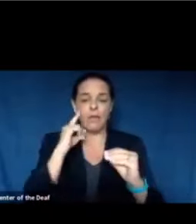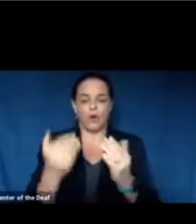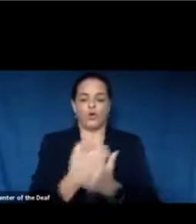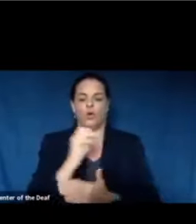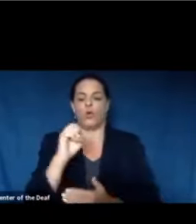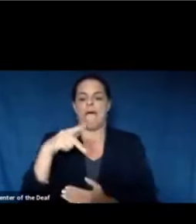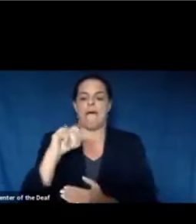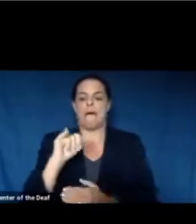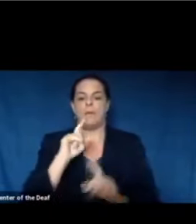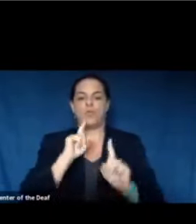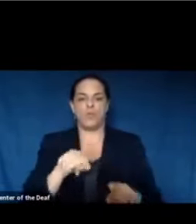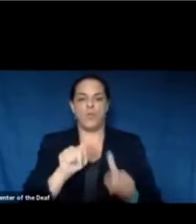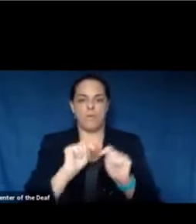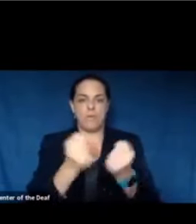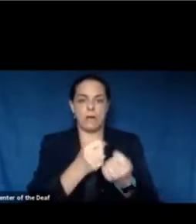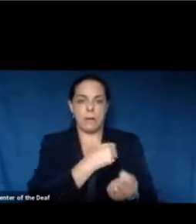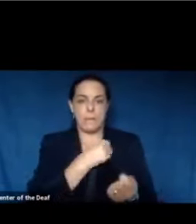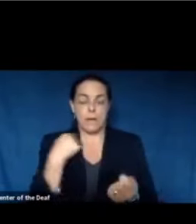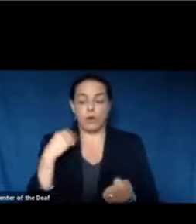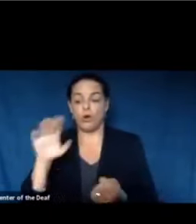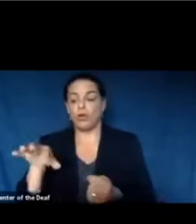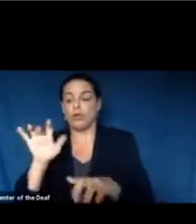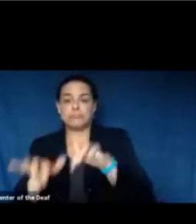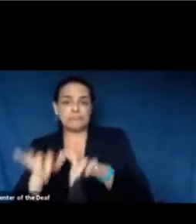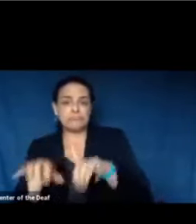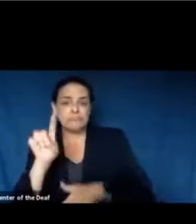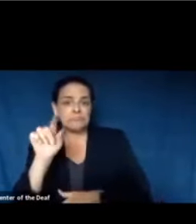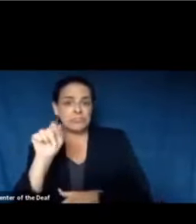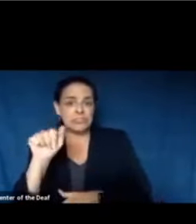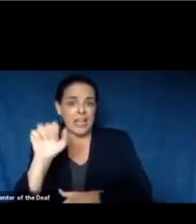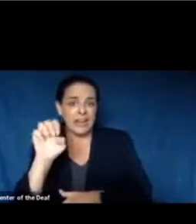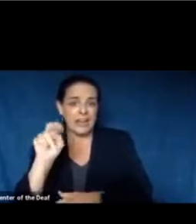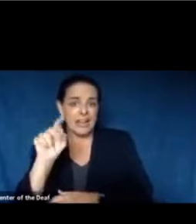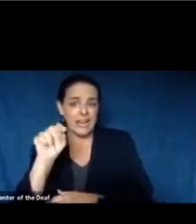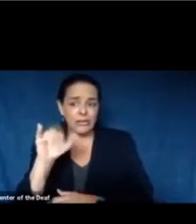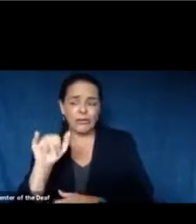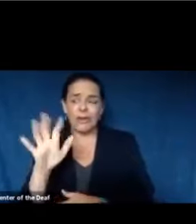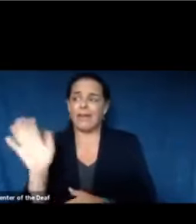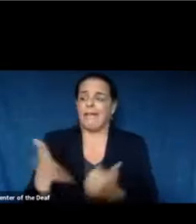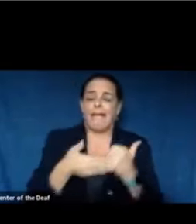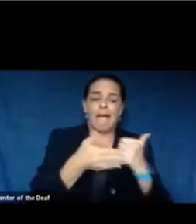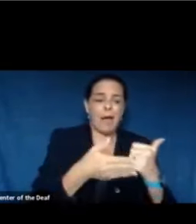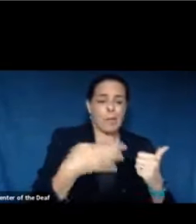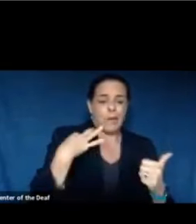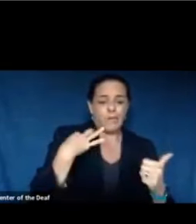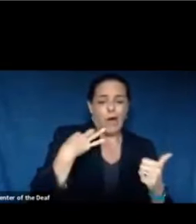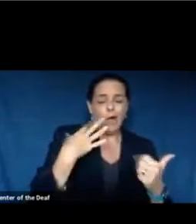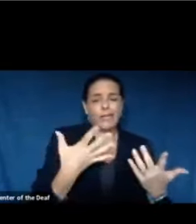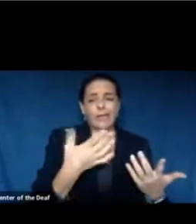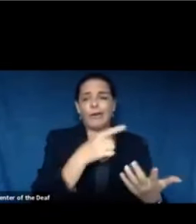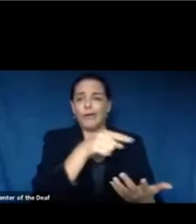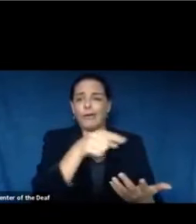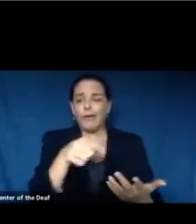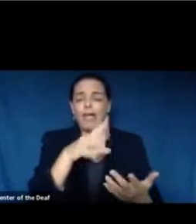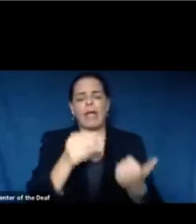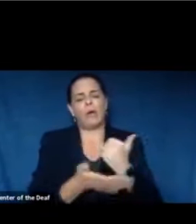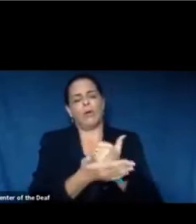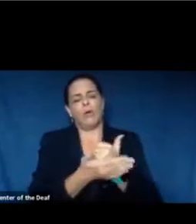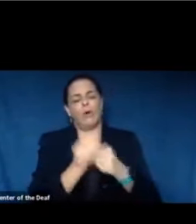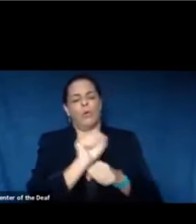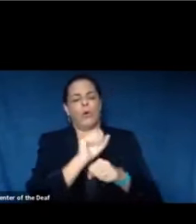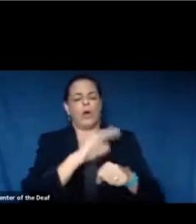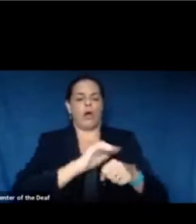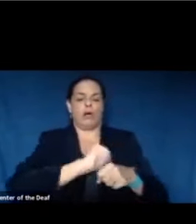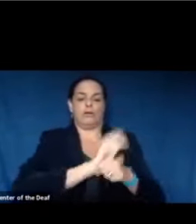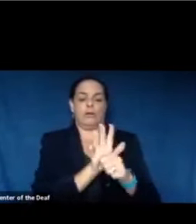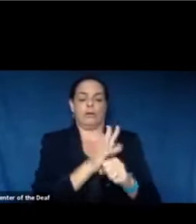members, providing data entry support, assisting with volunteers from our Medical Reserve Corps, and they are working on our COVID-19